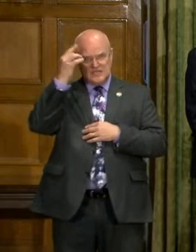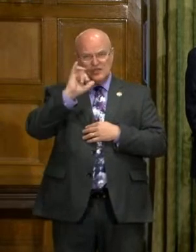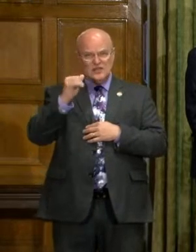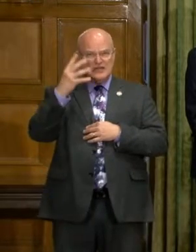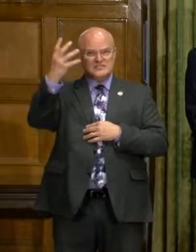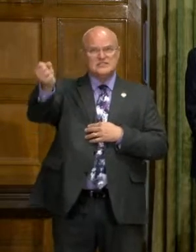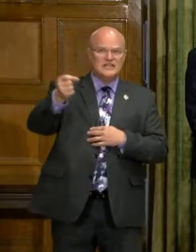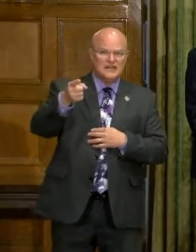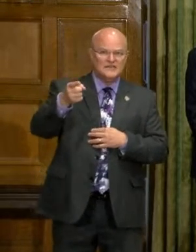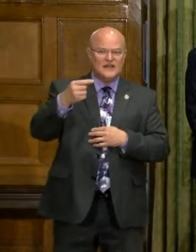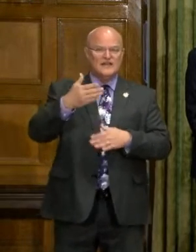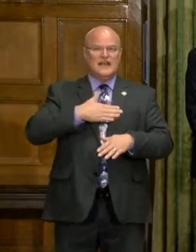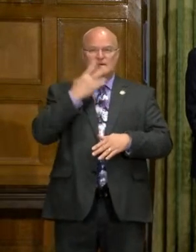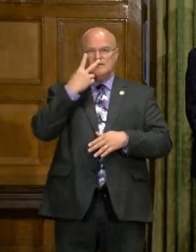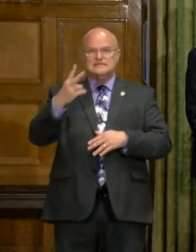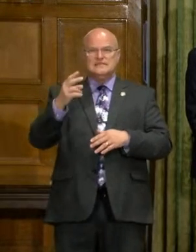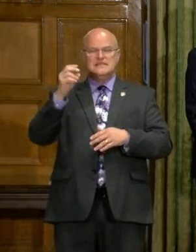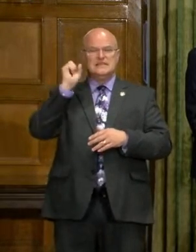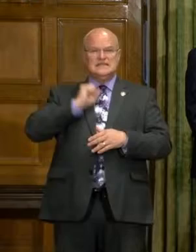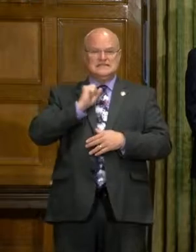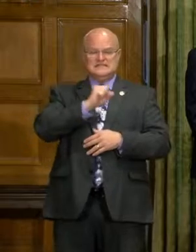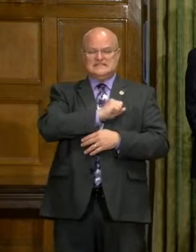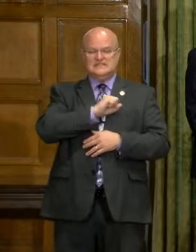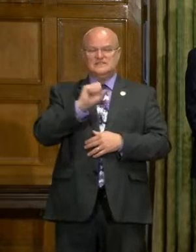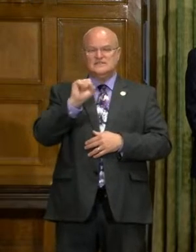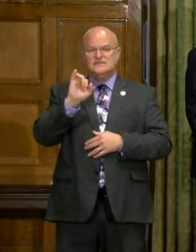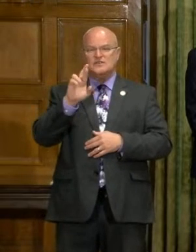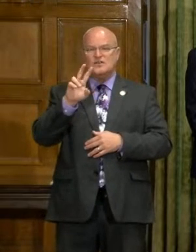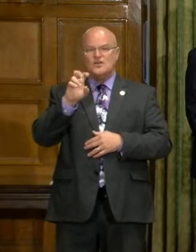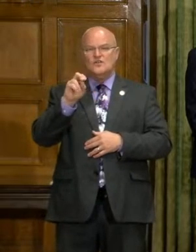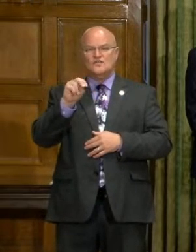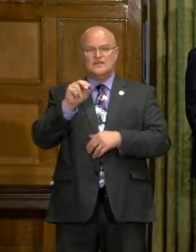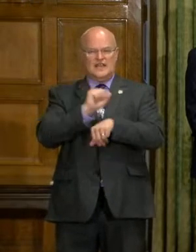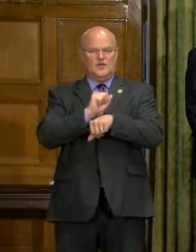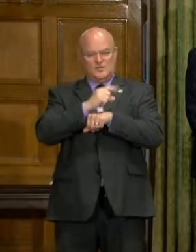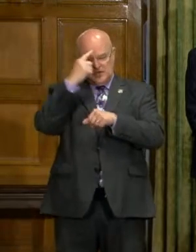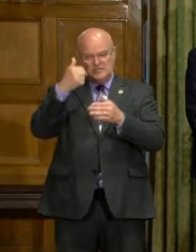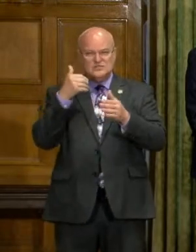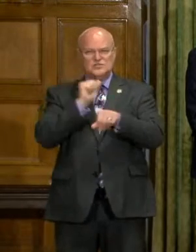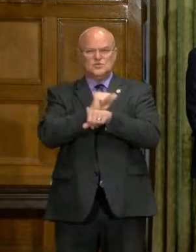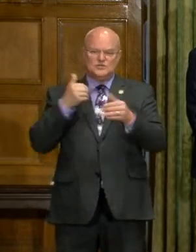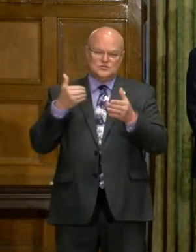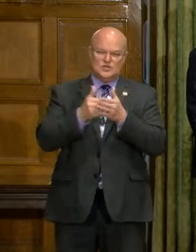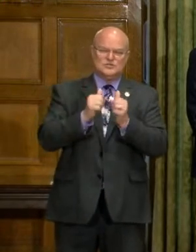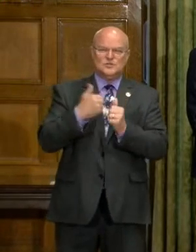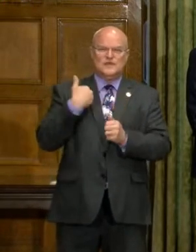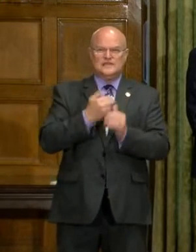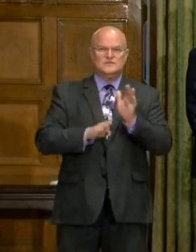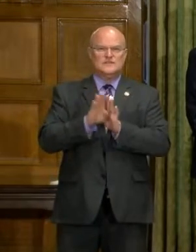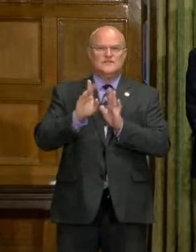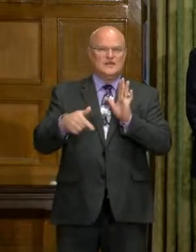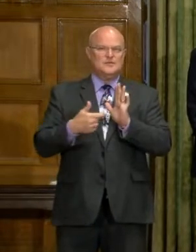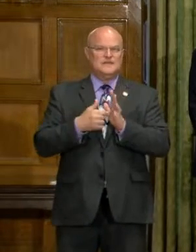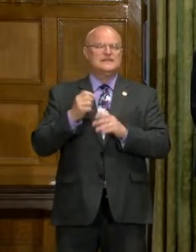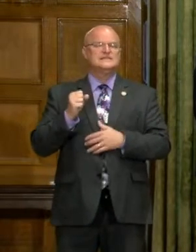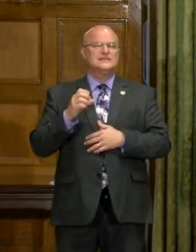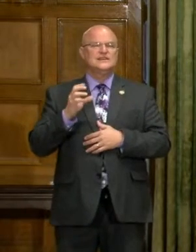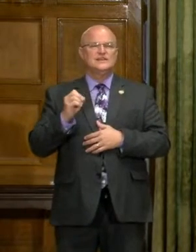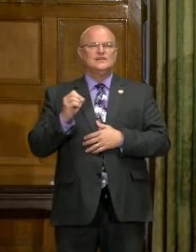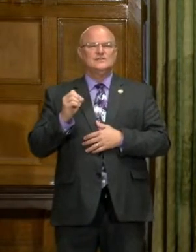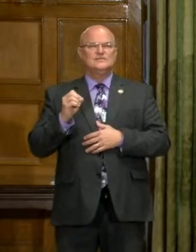left, was pleased to see that Senator Ervin had come over here because she worked closely with us as we were developing this.